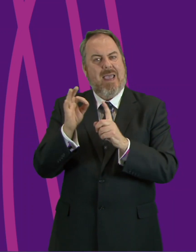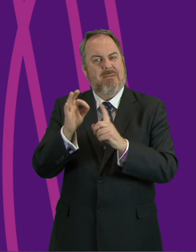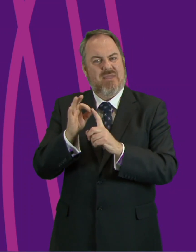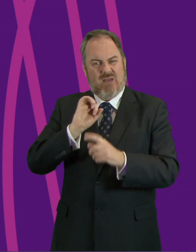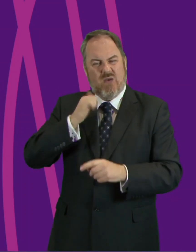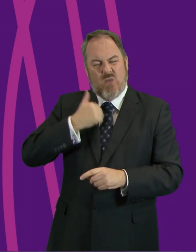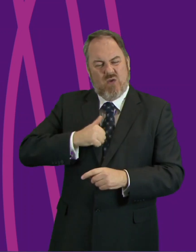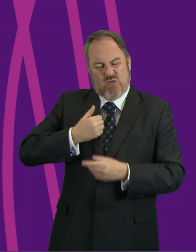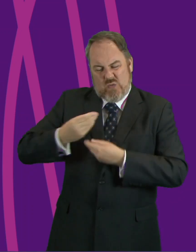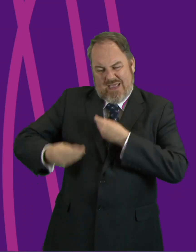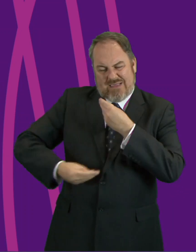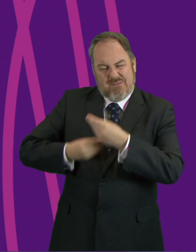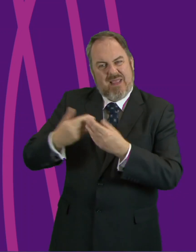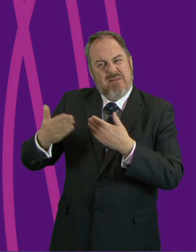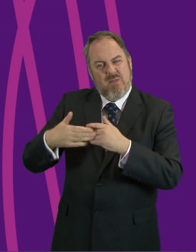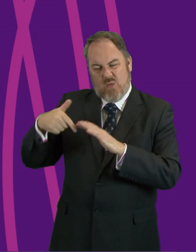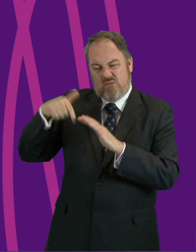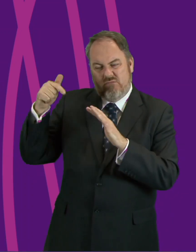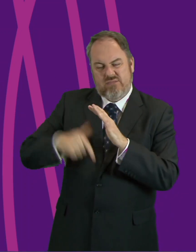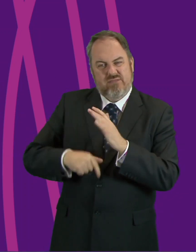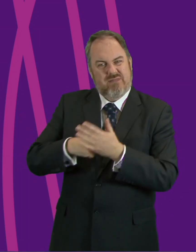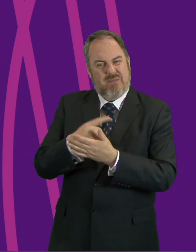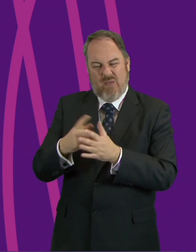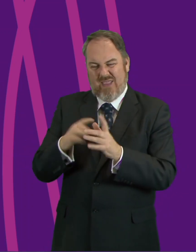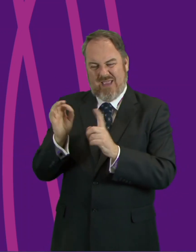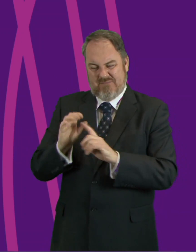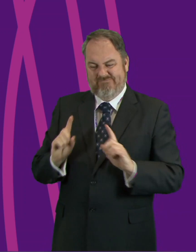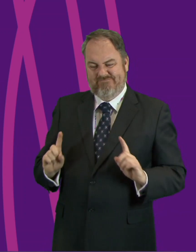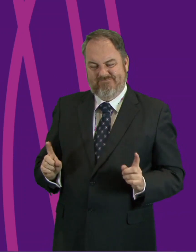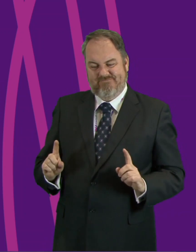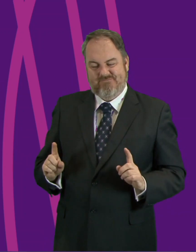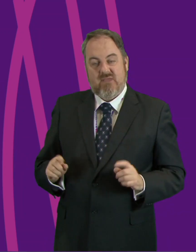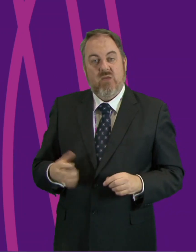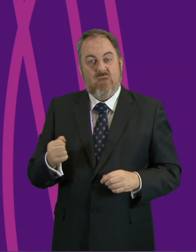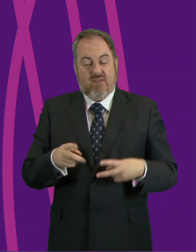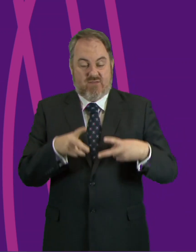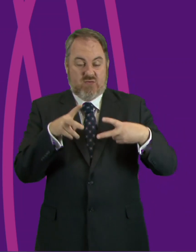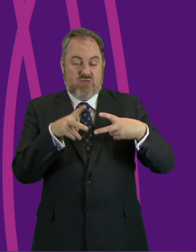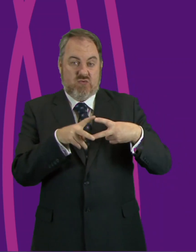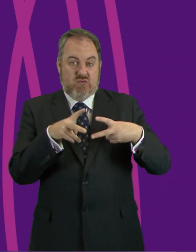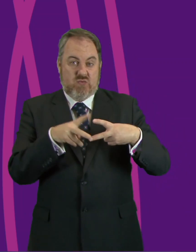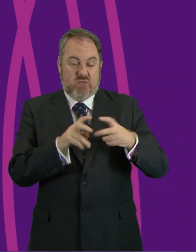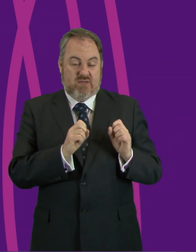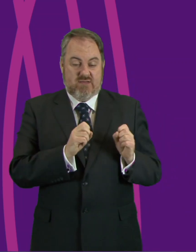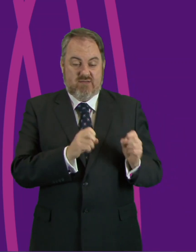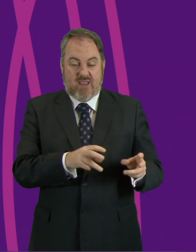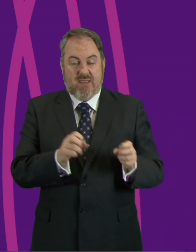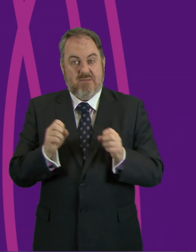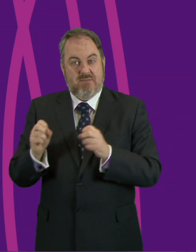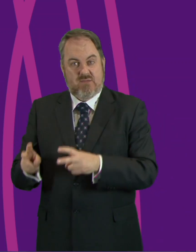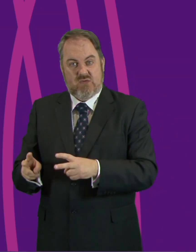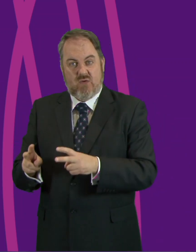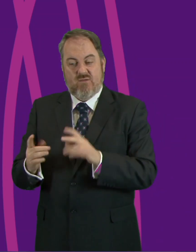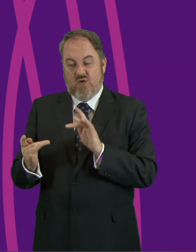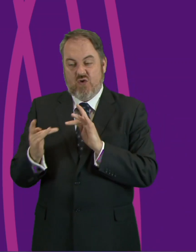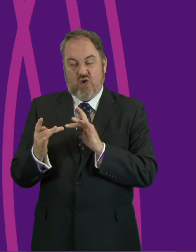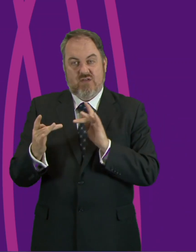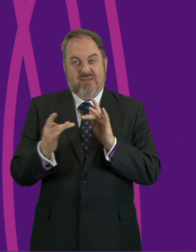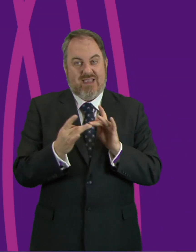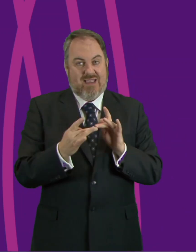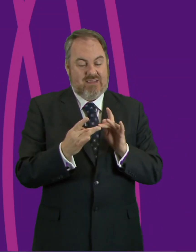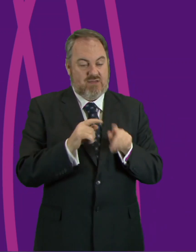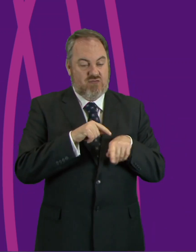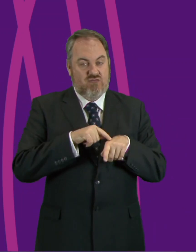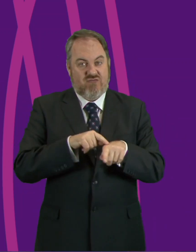are technical matters, some confusion here. There's two different types of contact tracing